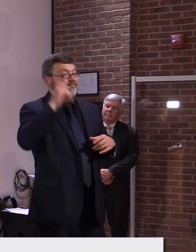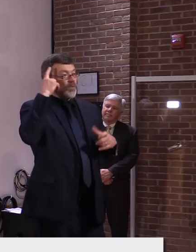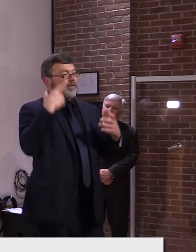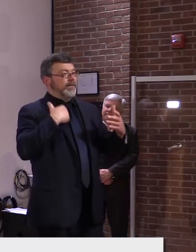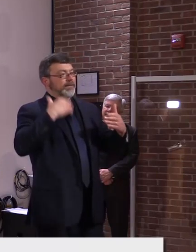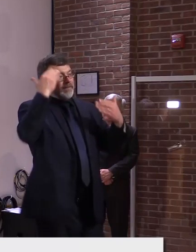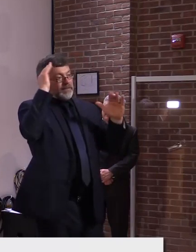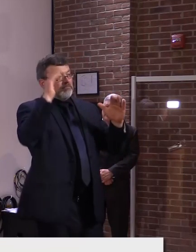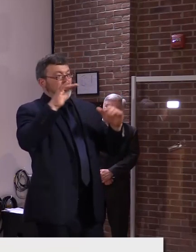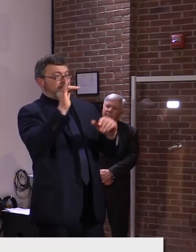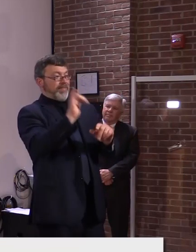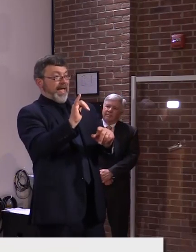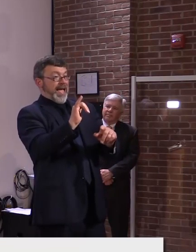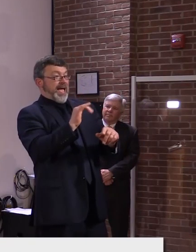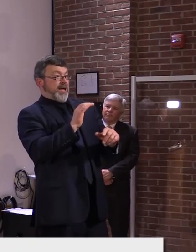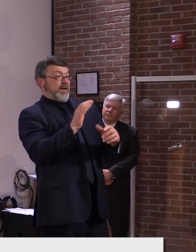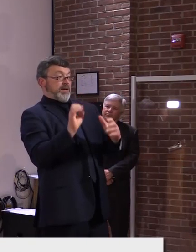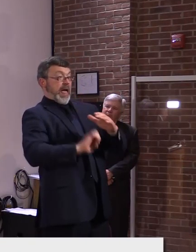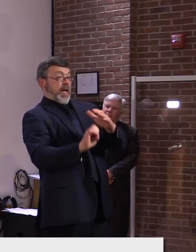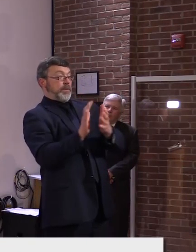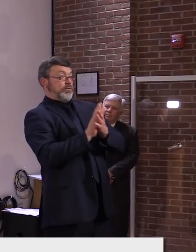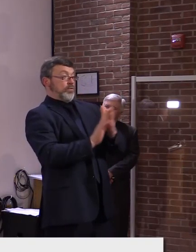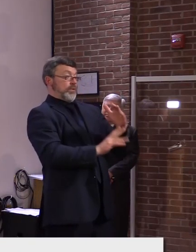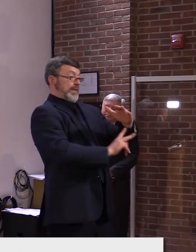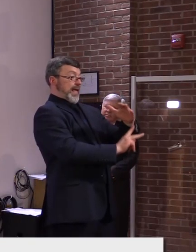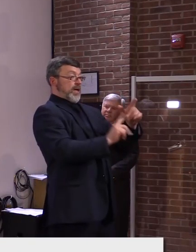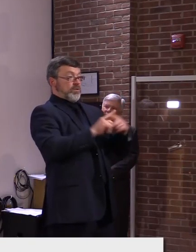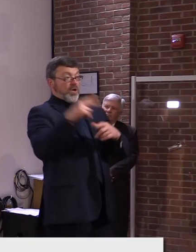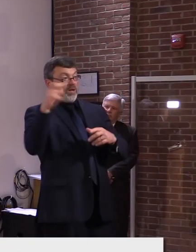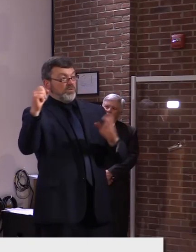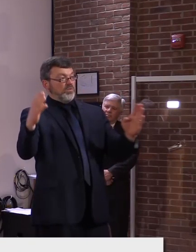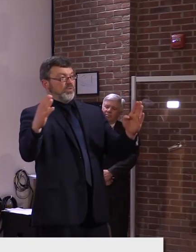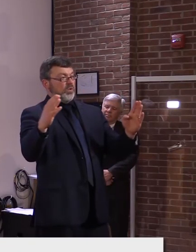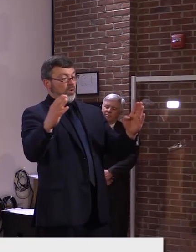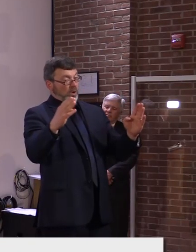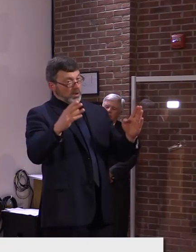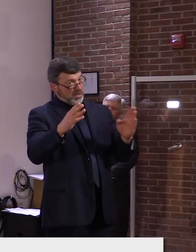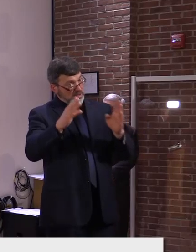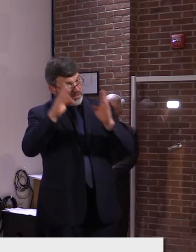By public, are you talking about the state colleges?